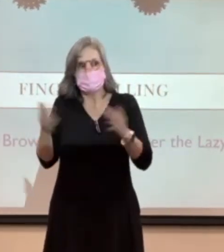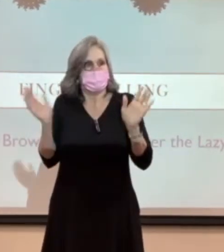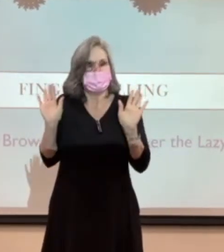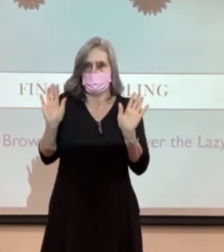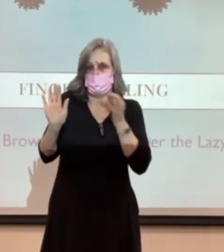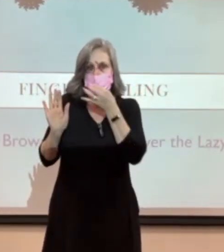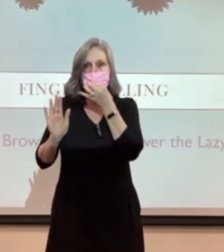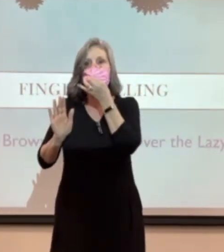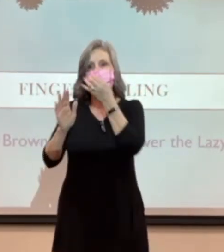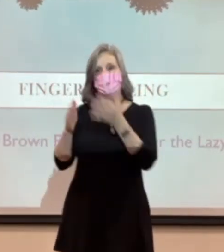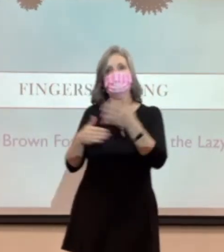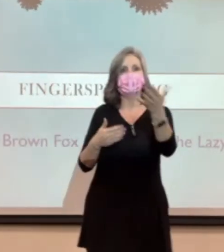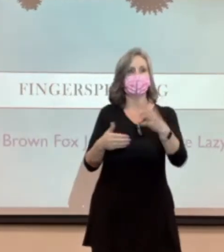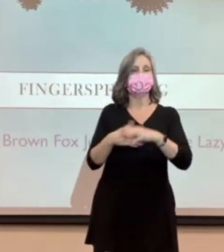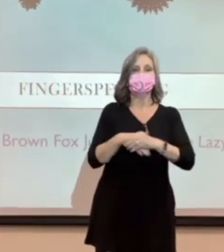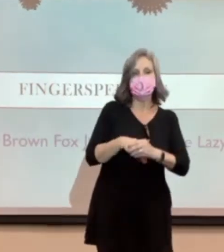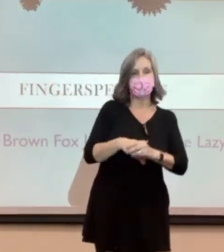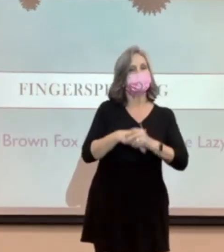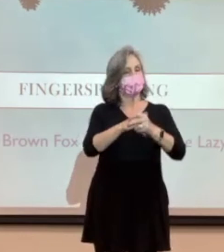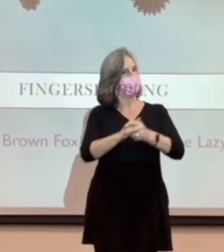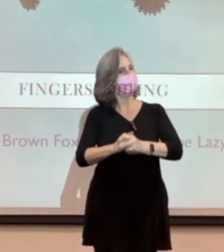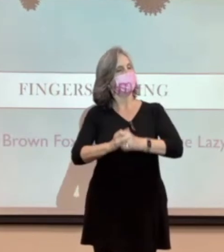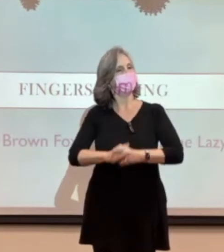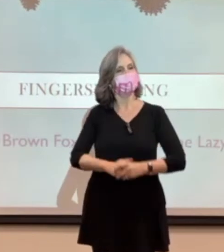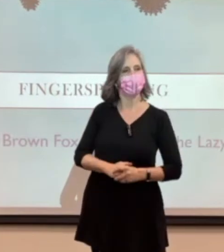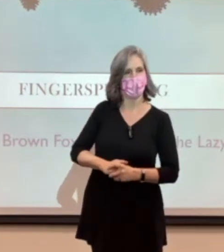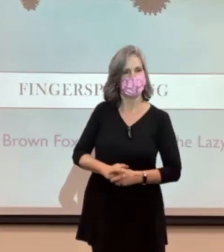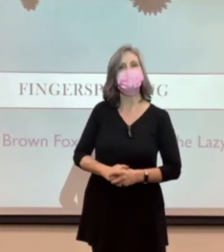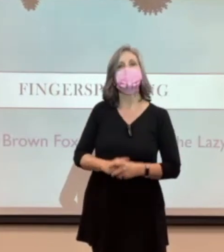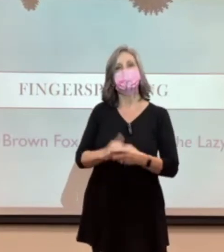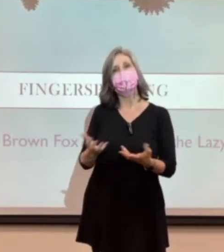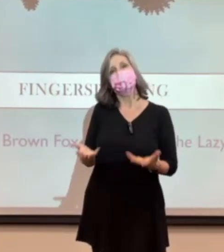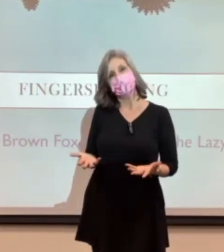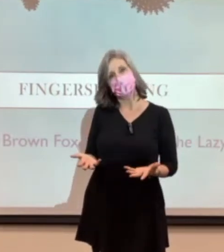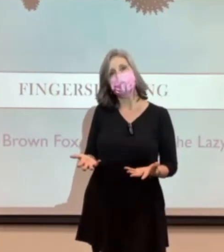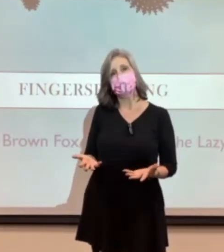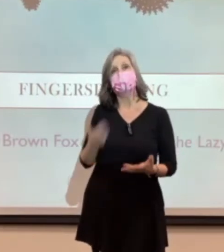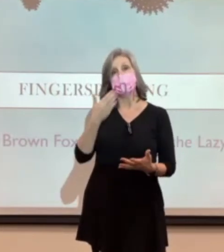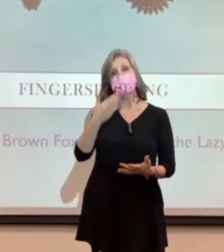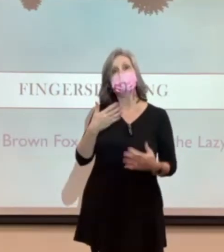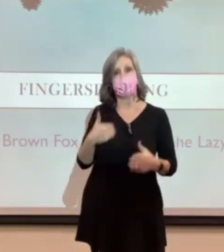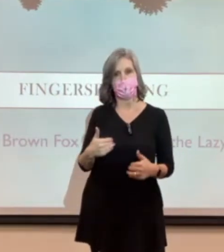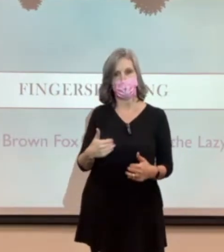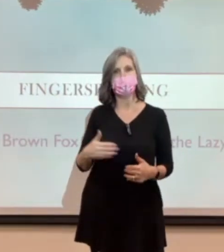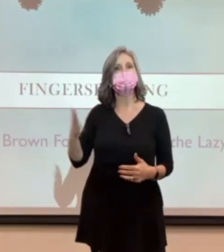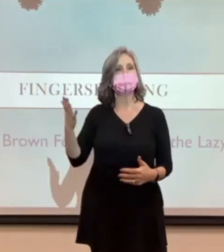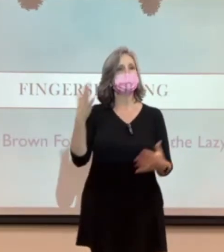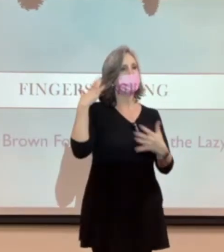not up to me, right? So again, if you ask someone who's deaf, what's the best way to communicate? They're going to share with you, thank you for caring. Please talk